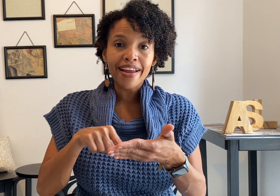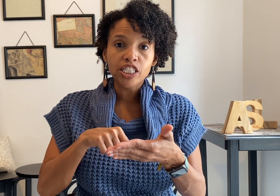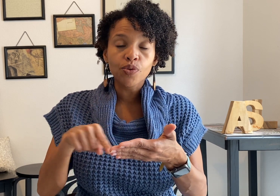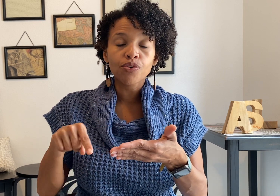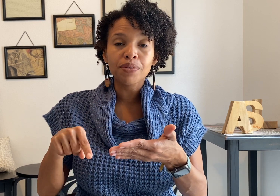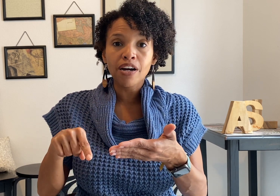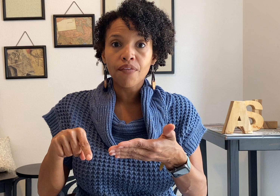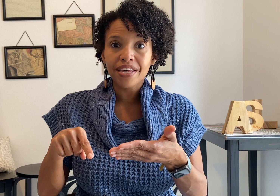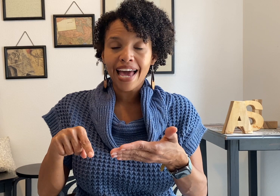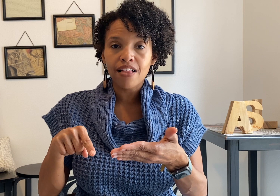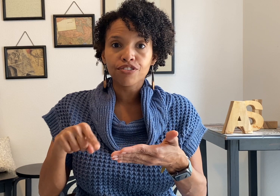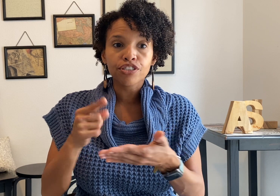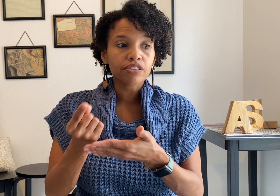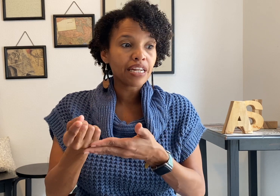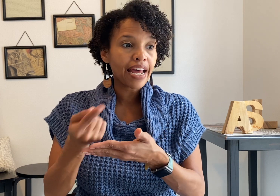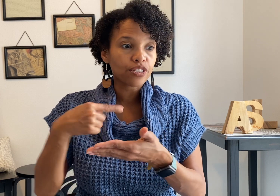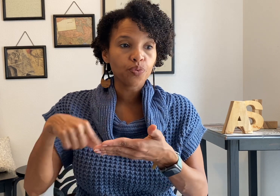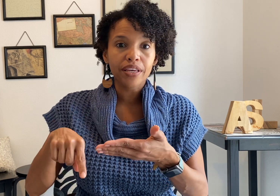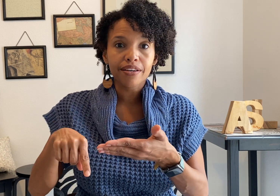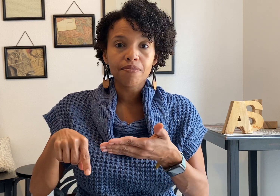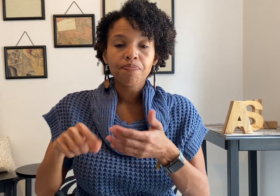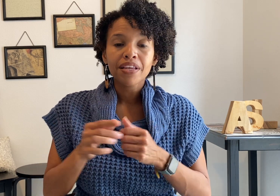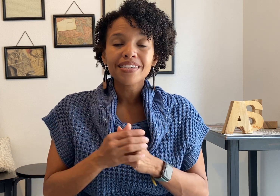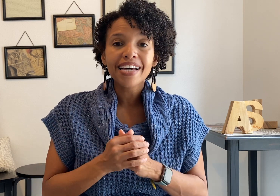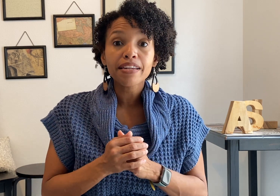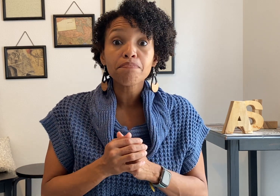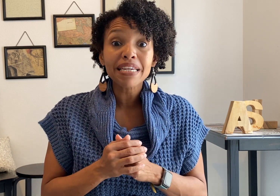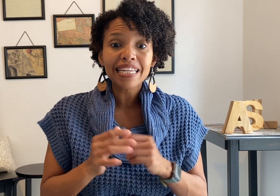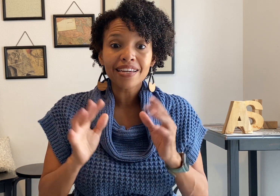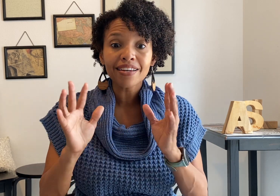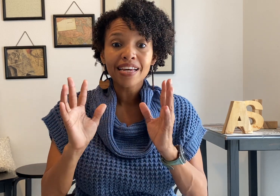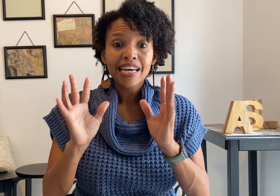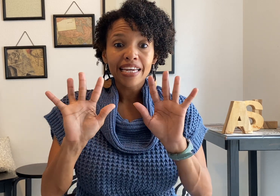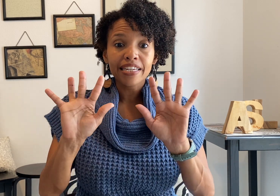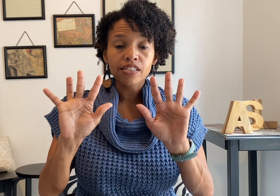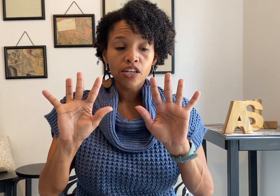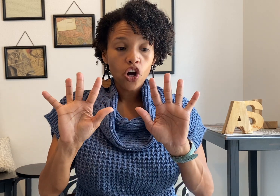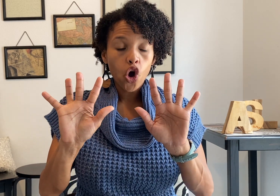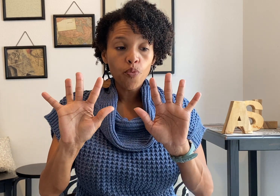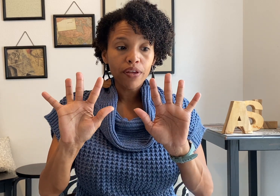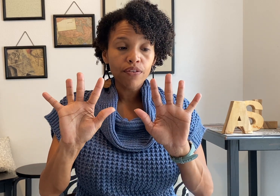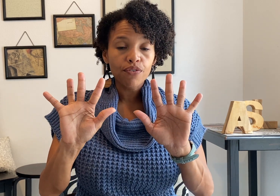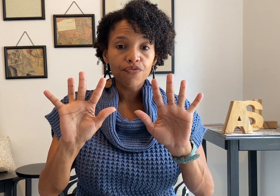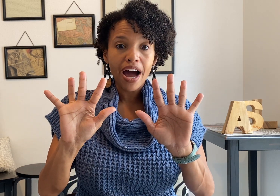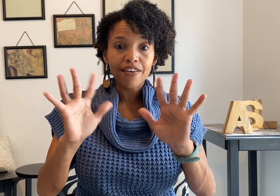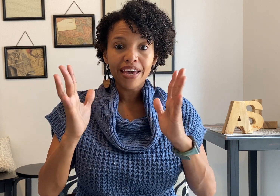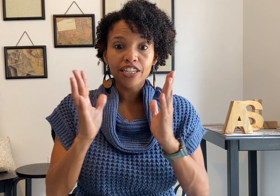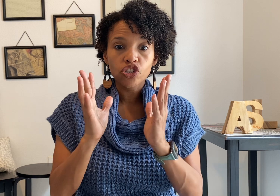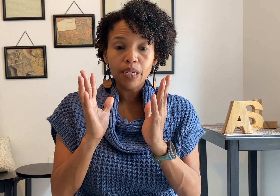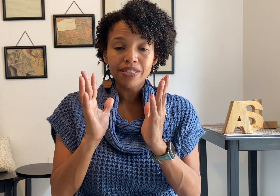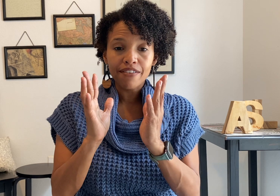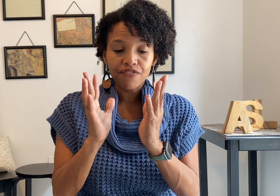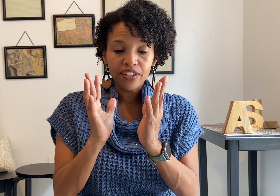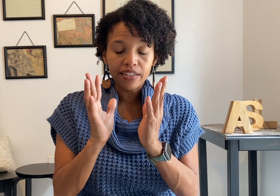week would be on the calendar, next week. The sign meeting is open 5 hand shapes that fit